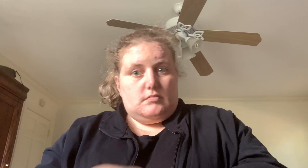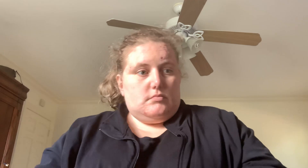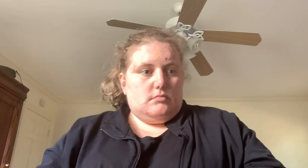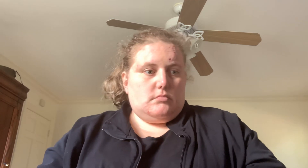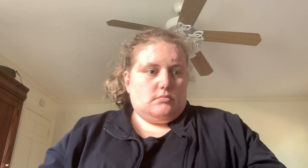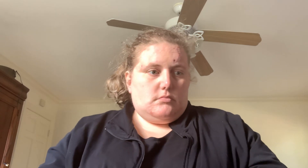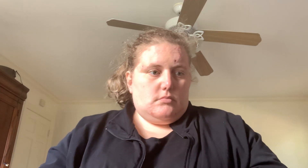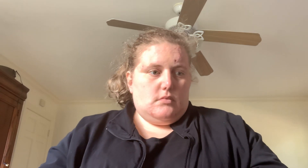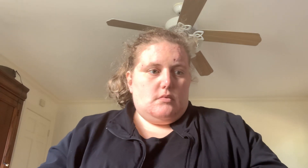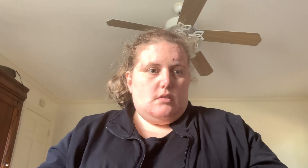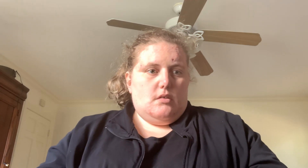then our answer is